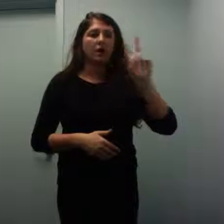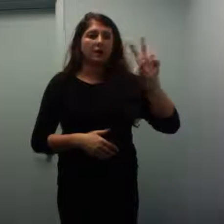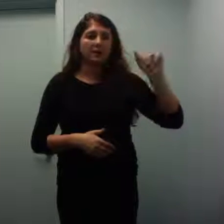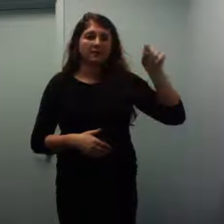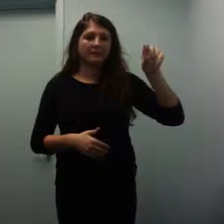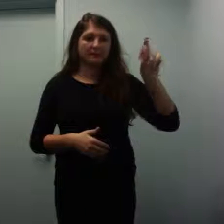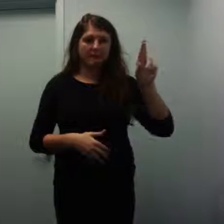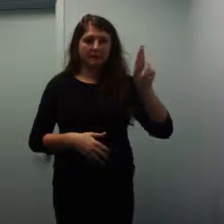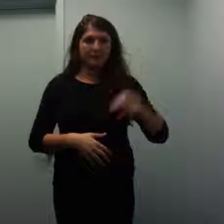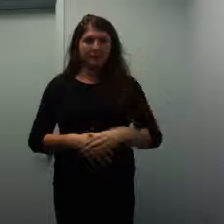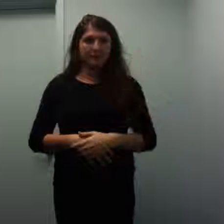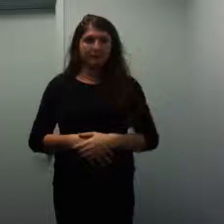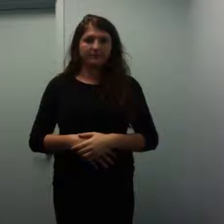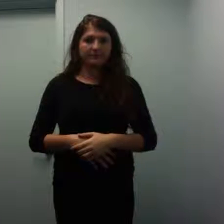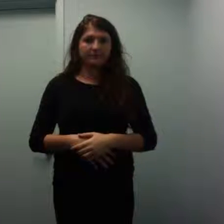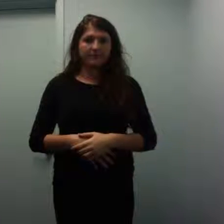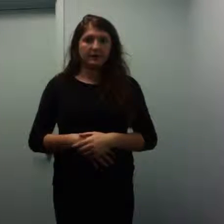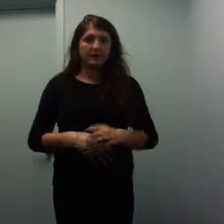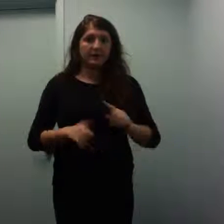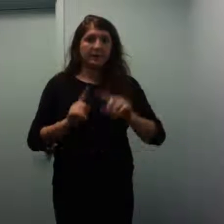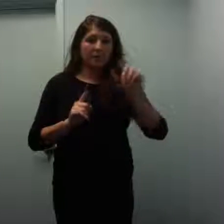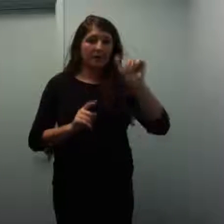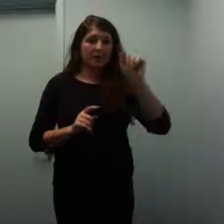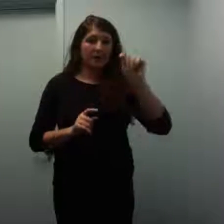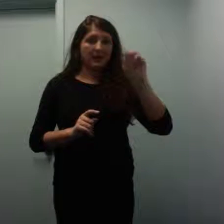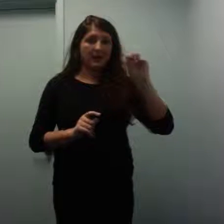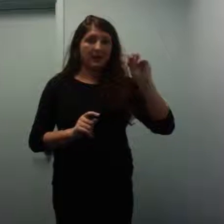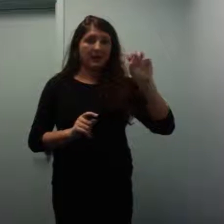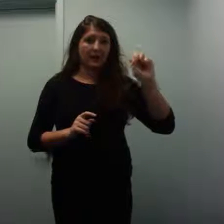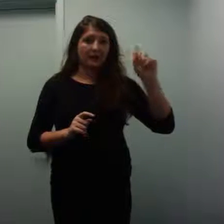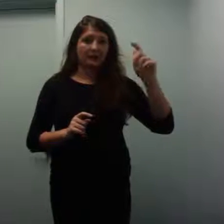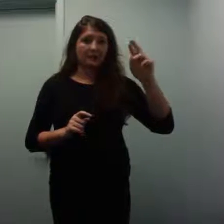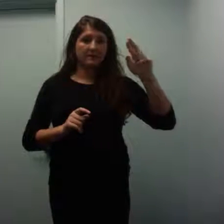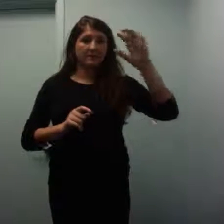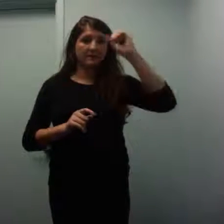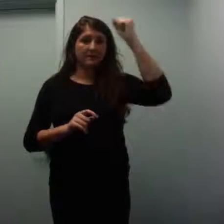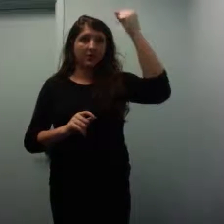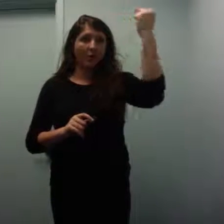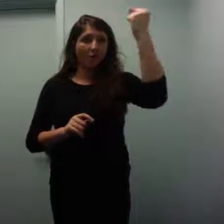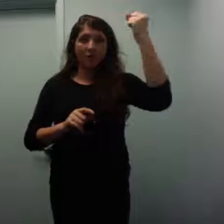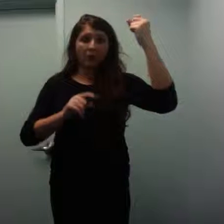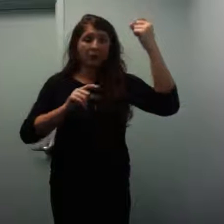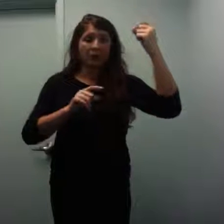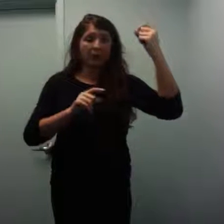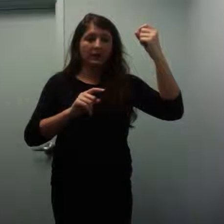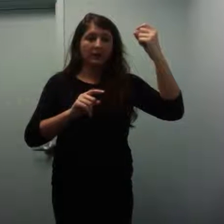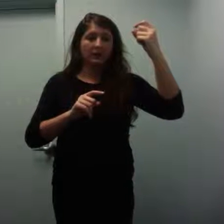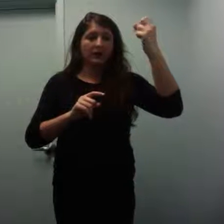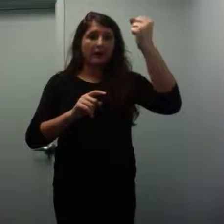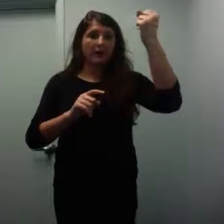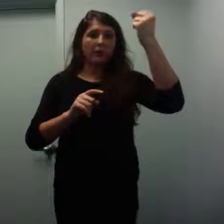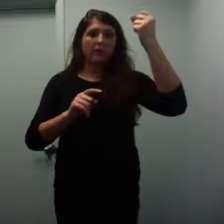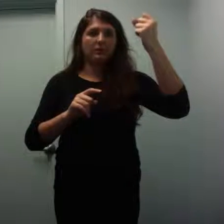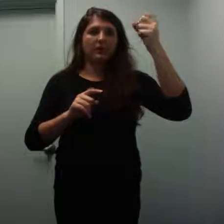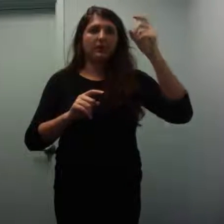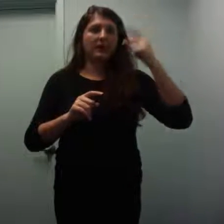point where it loses its ability to hold water vapor, what does it do?